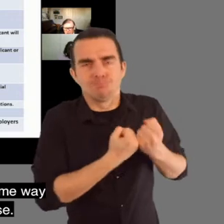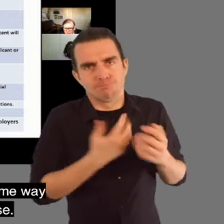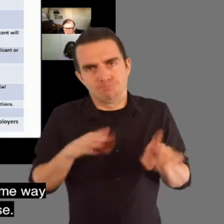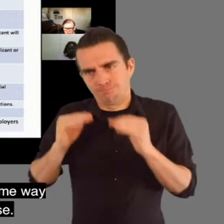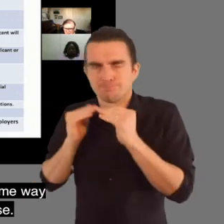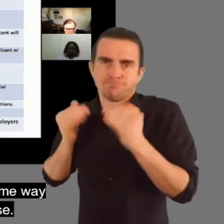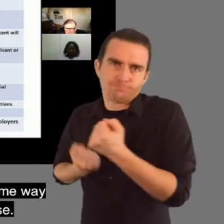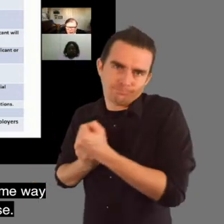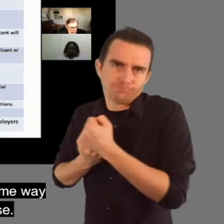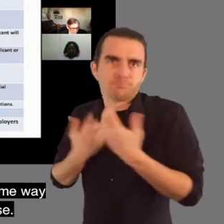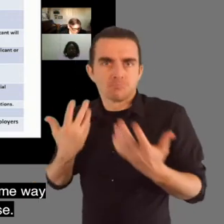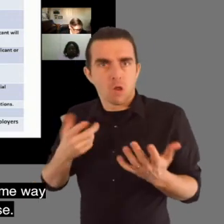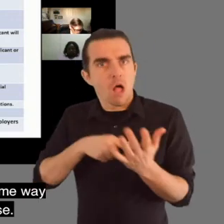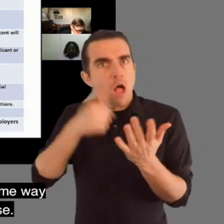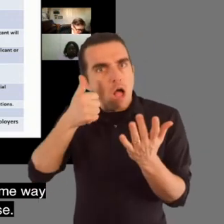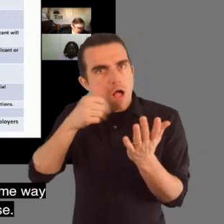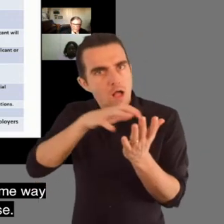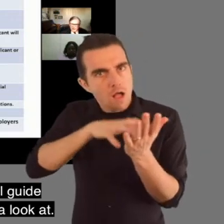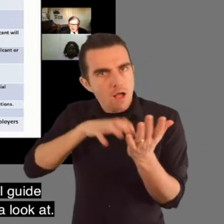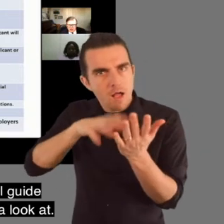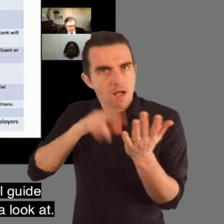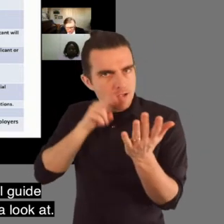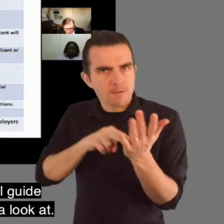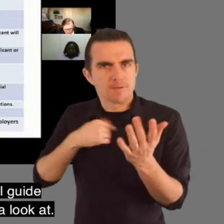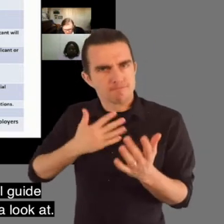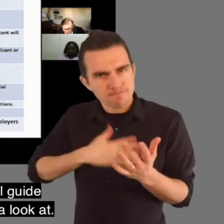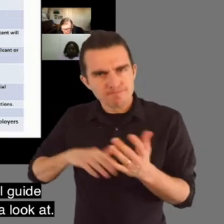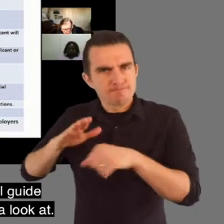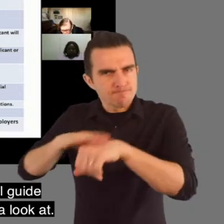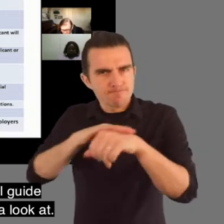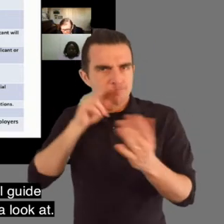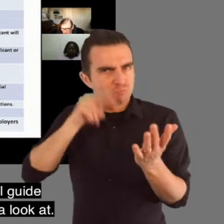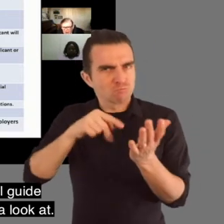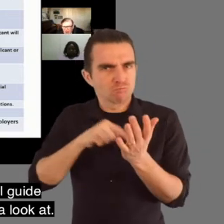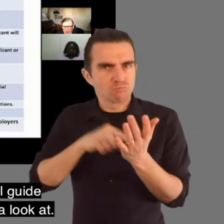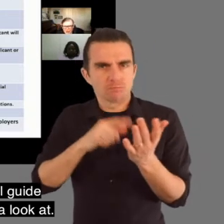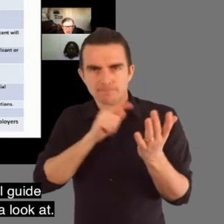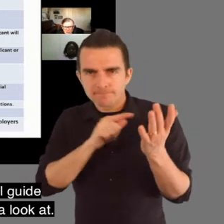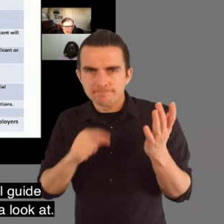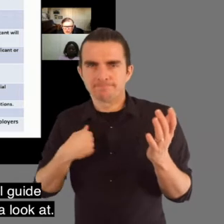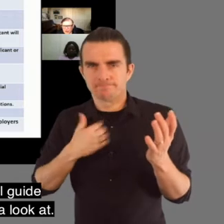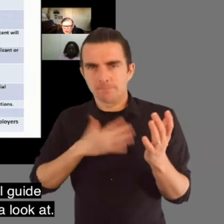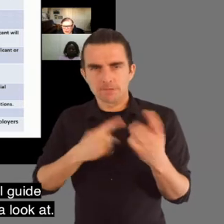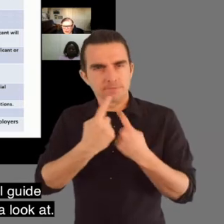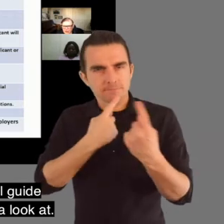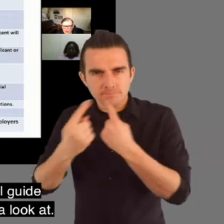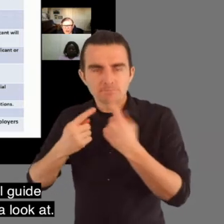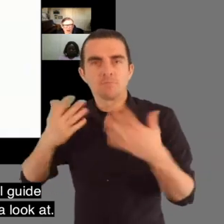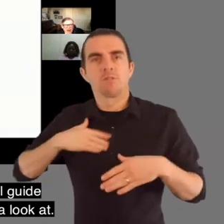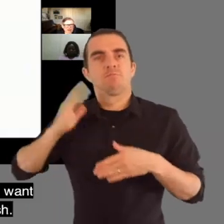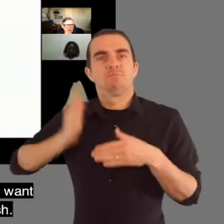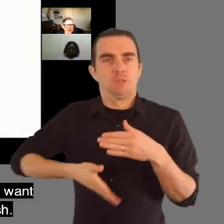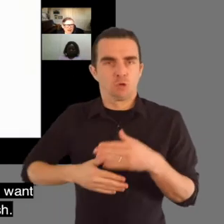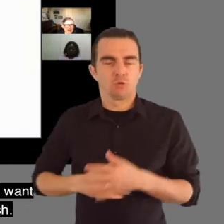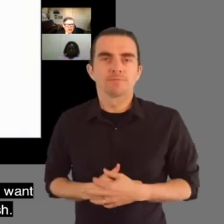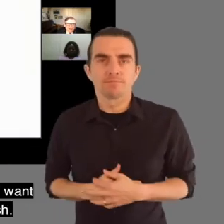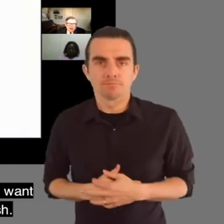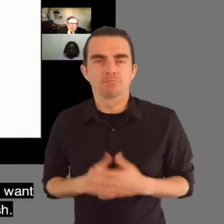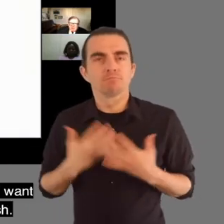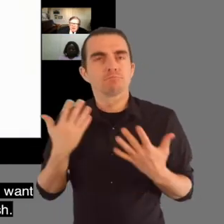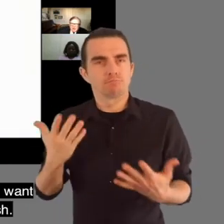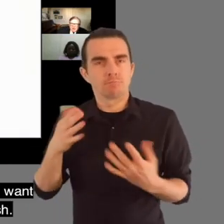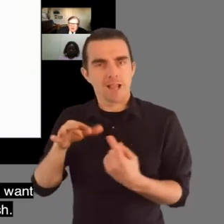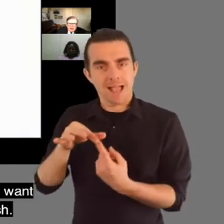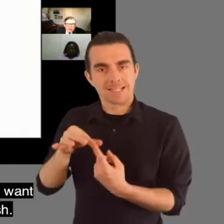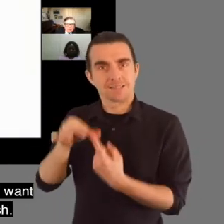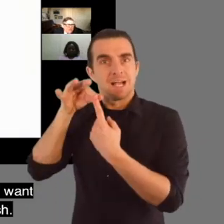disabled people the same way you would treat everyone else. And so it goes on. A very useful guide that I would urge people to have a look at. There are a couple